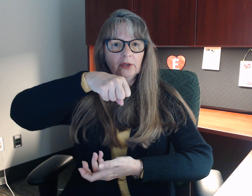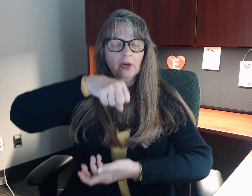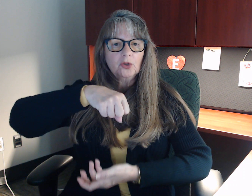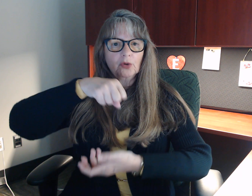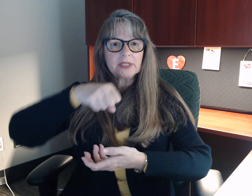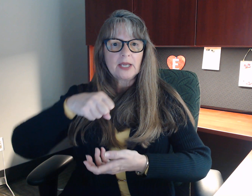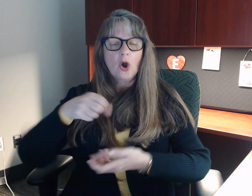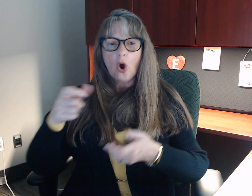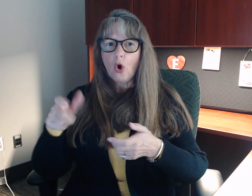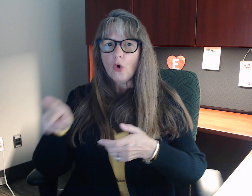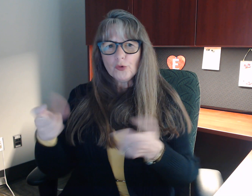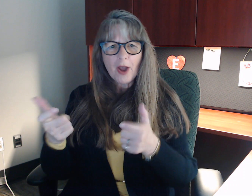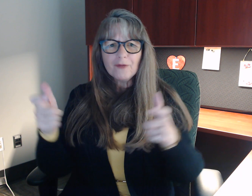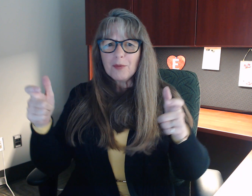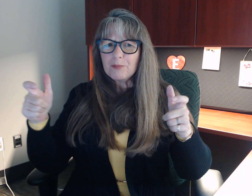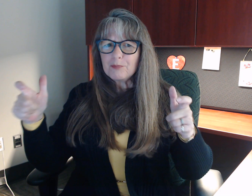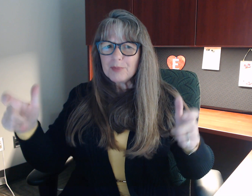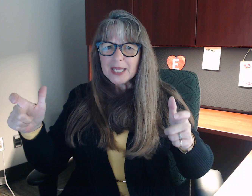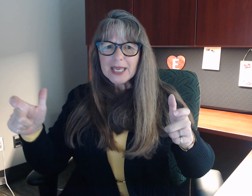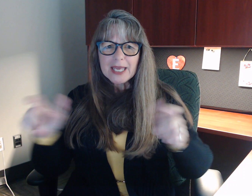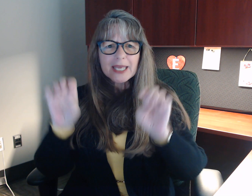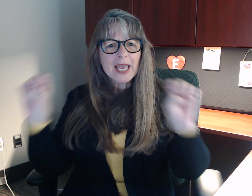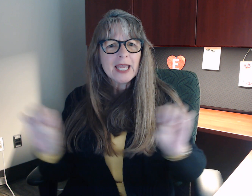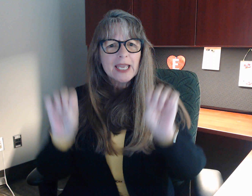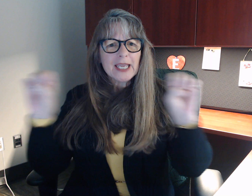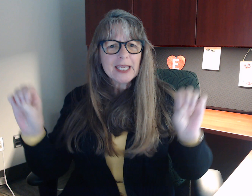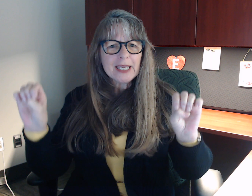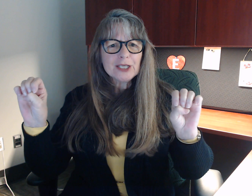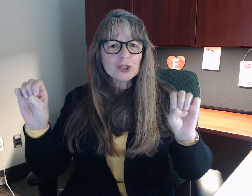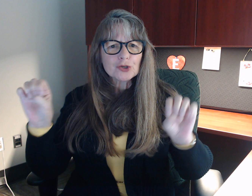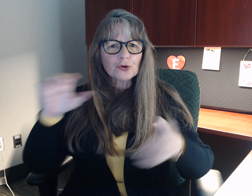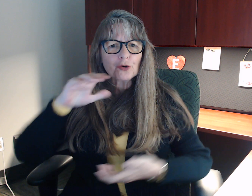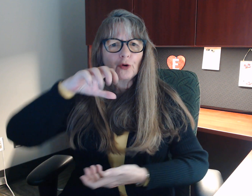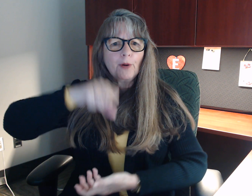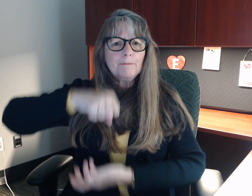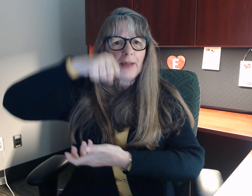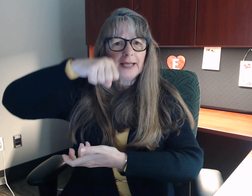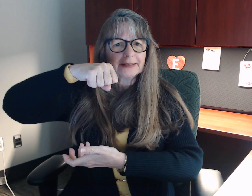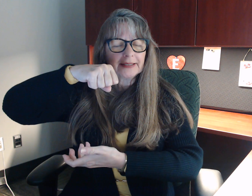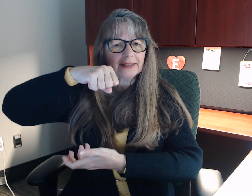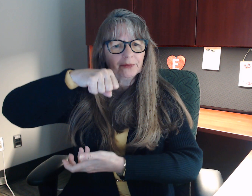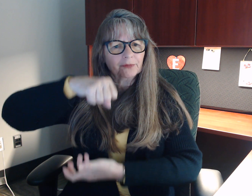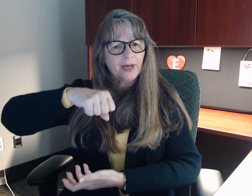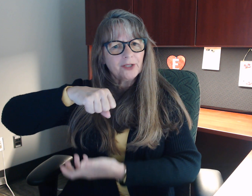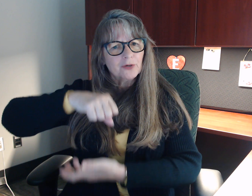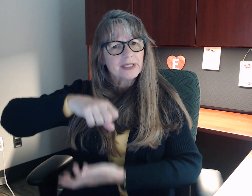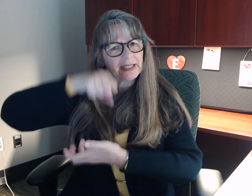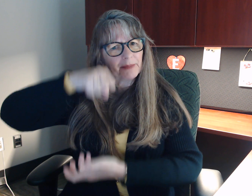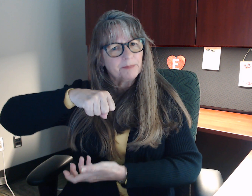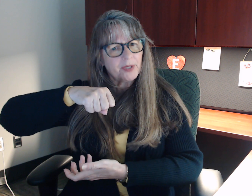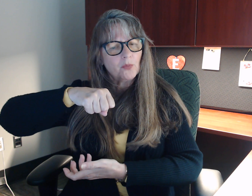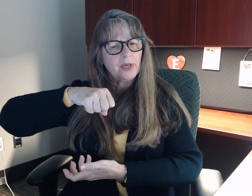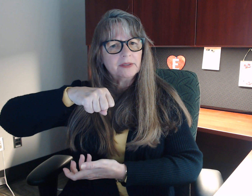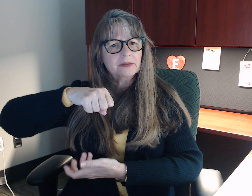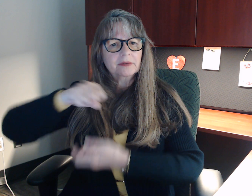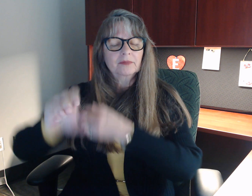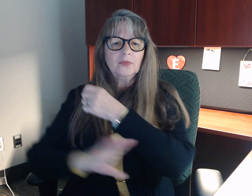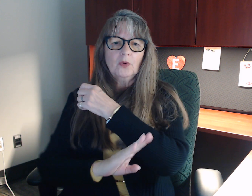you could say, oh, you have a big Easter basket, right? You could say it's a big one, or